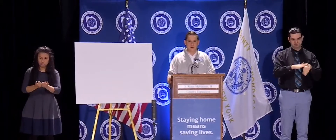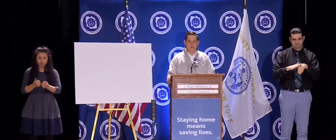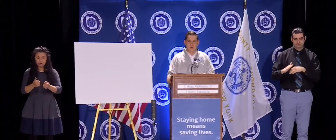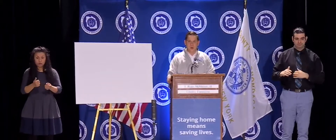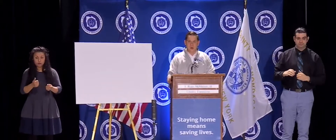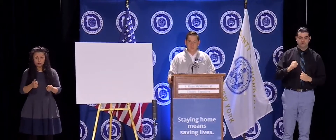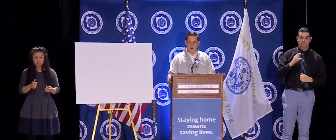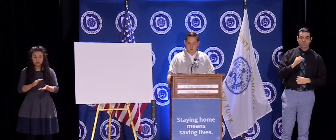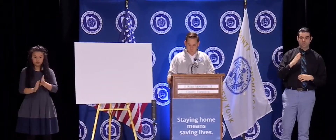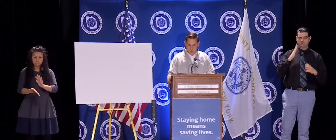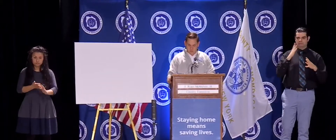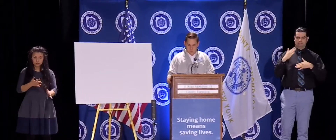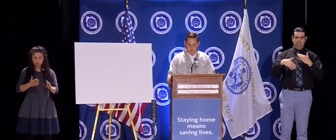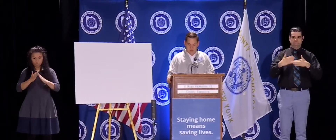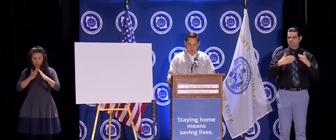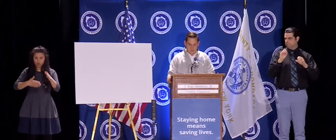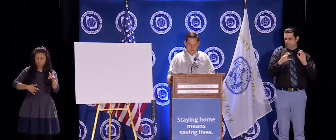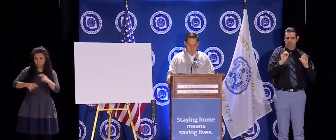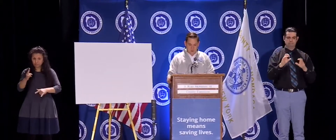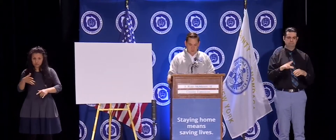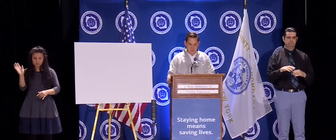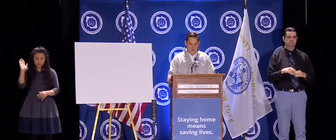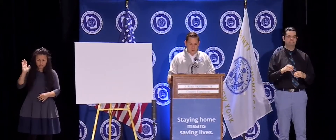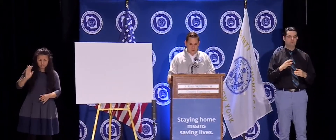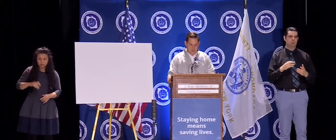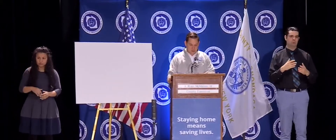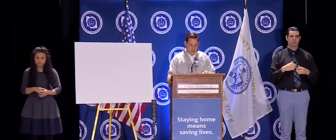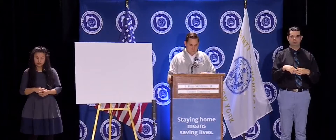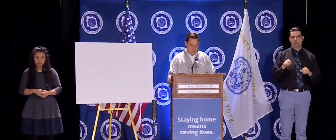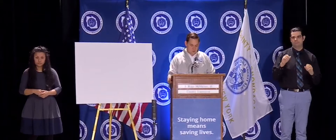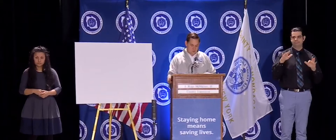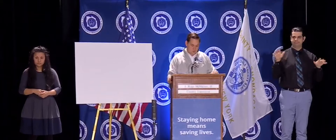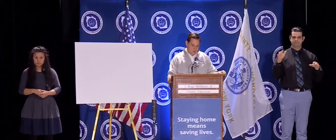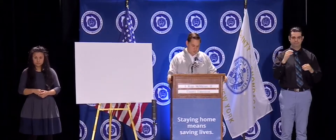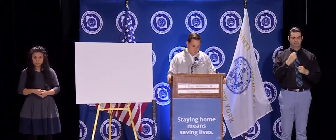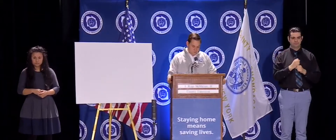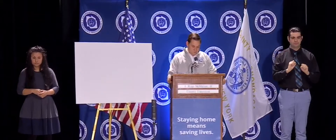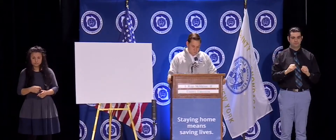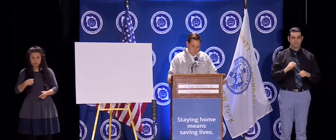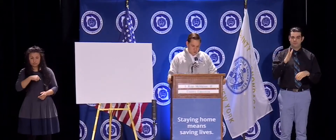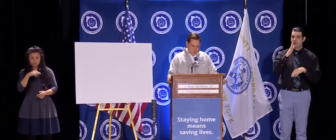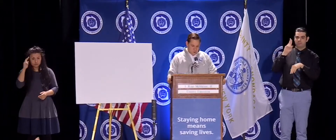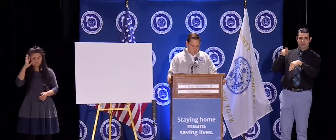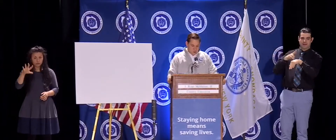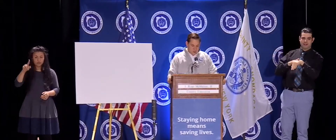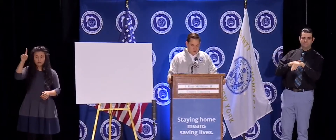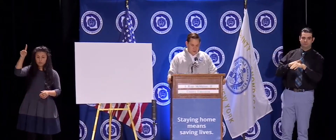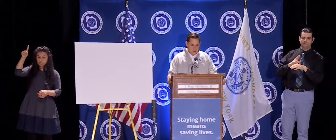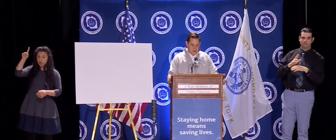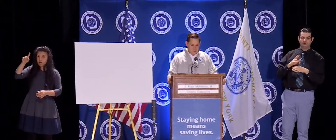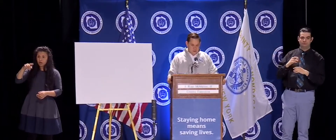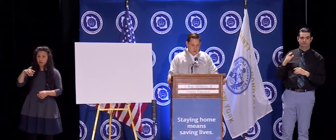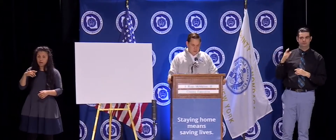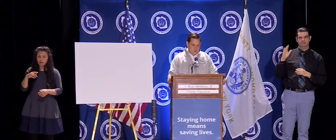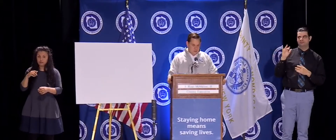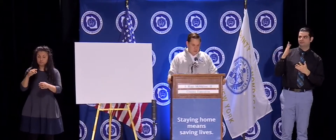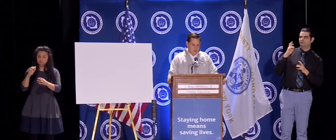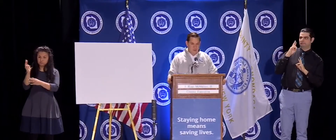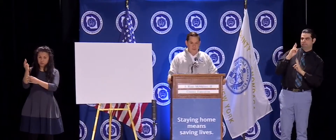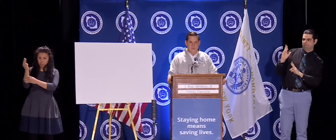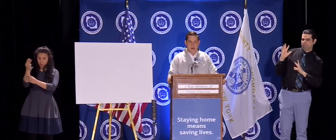questions so that we can be prepared for what Mother Nature may have in store for us. Today is